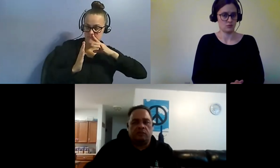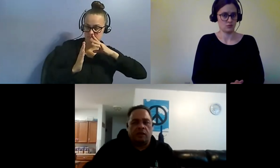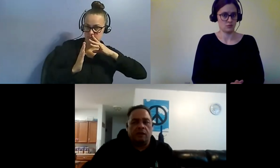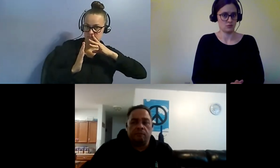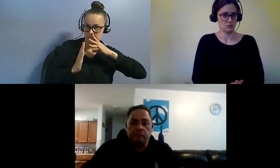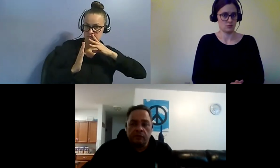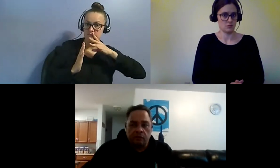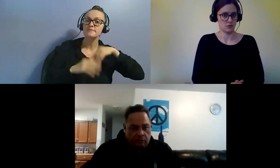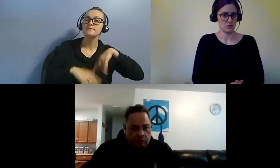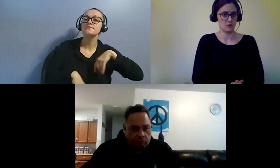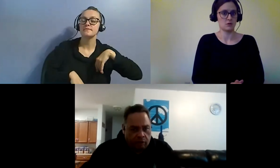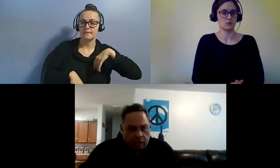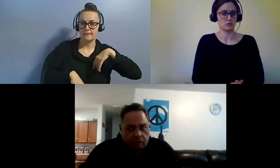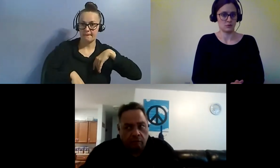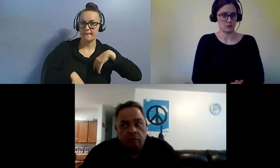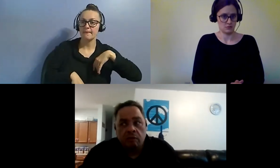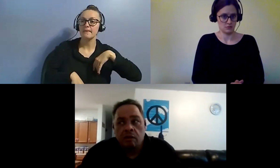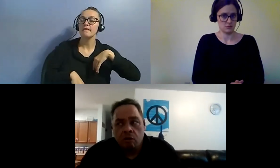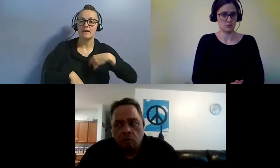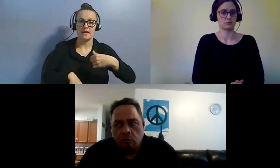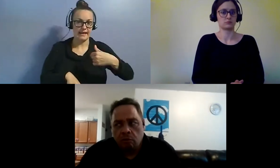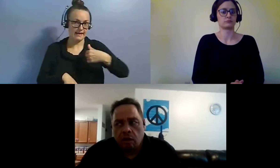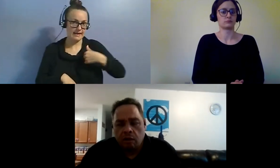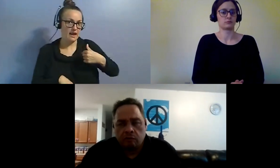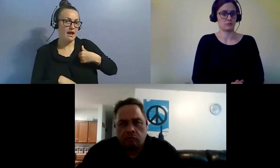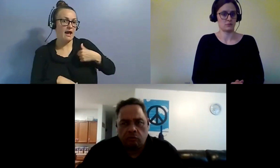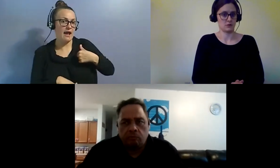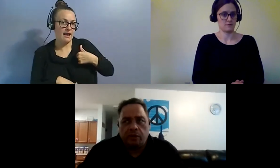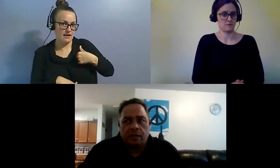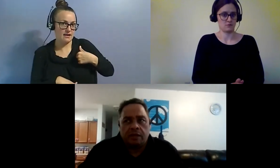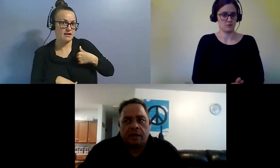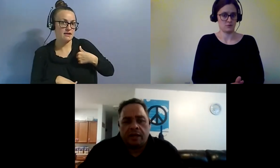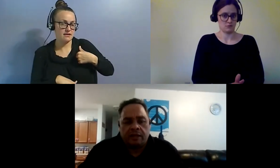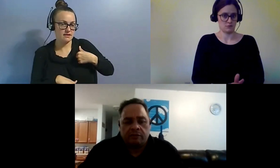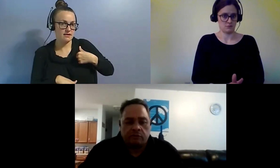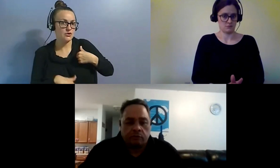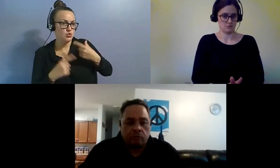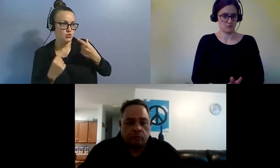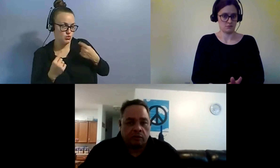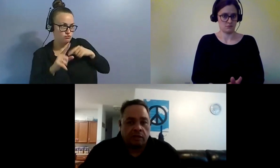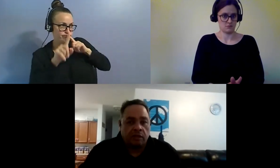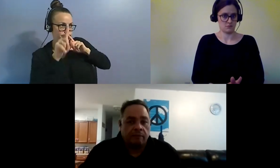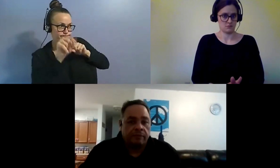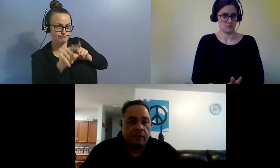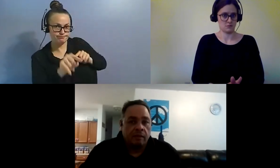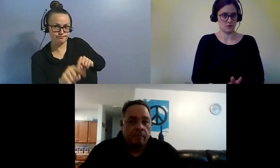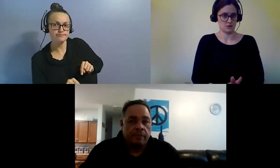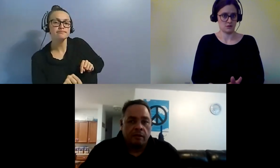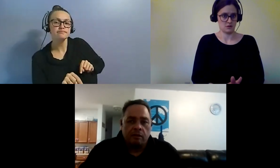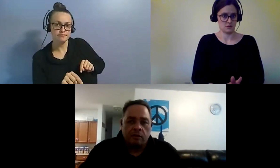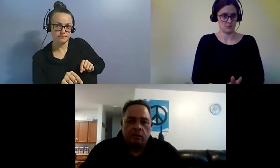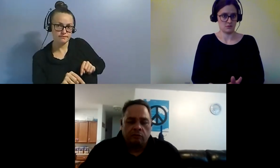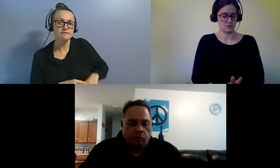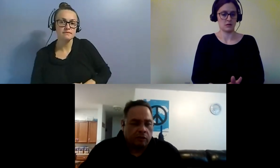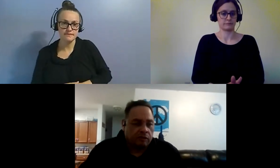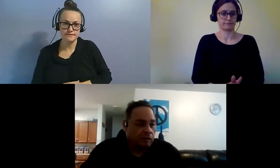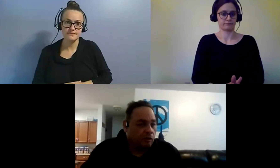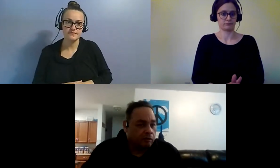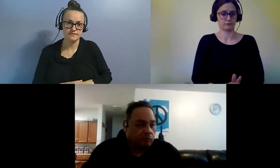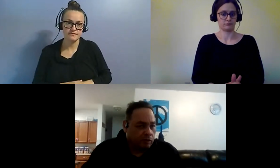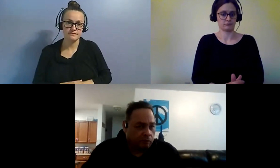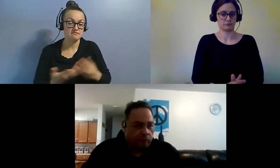the exam, they read it to me, and I answered orally. As far